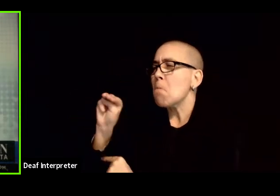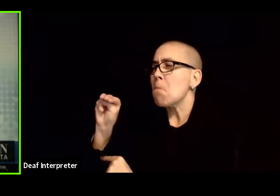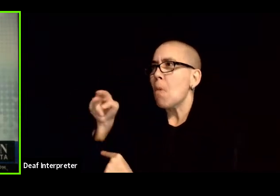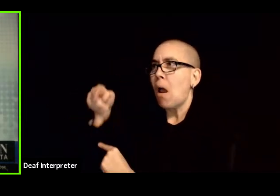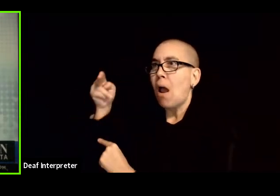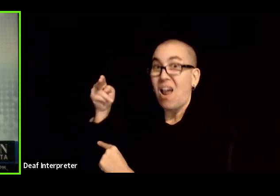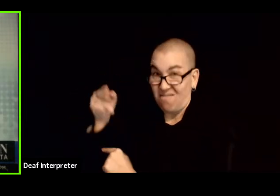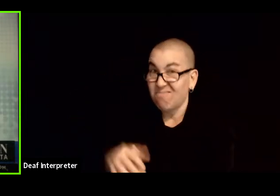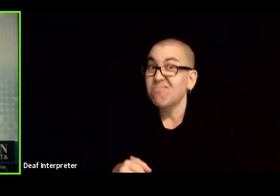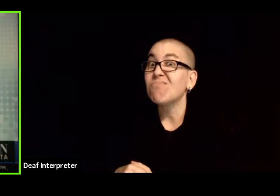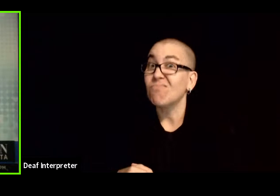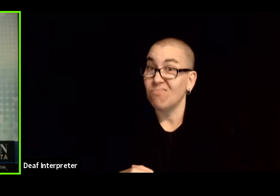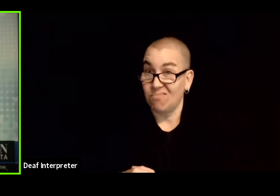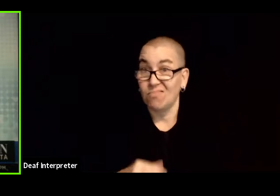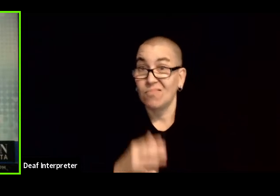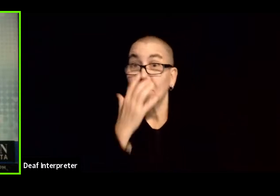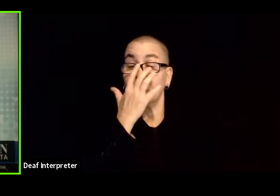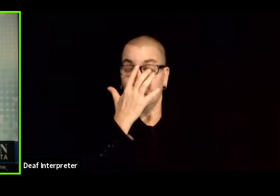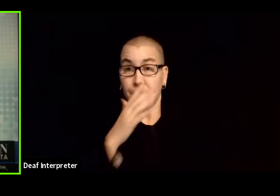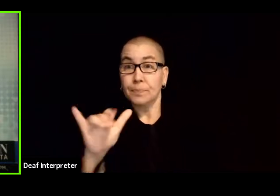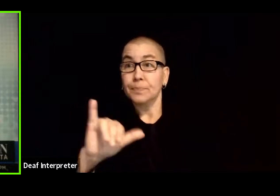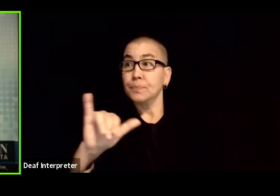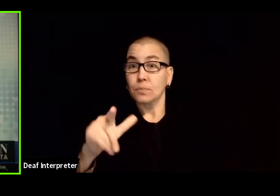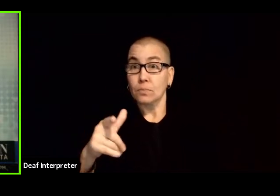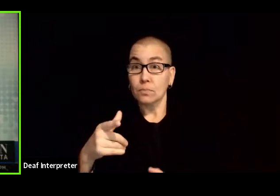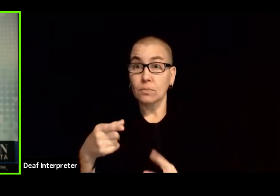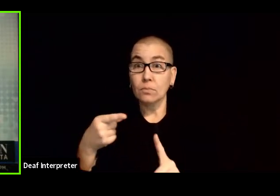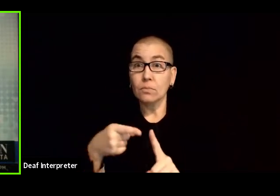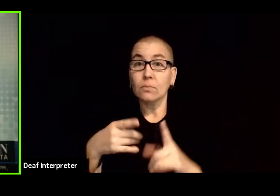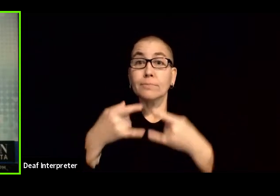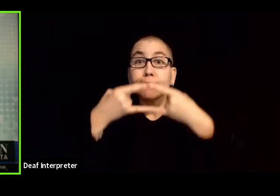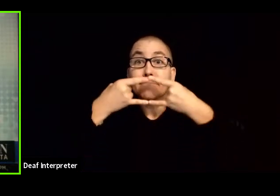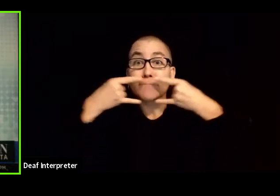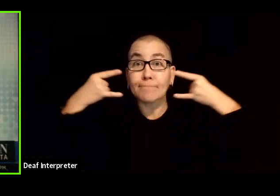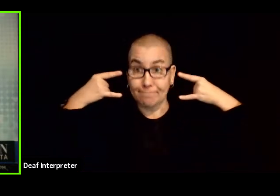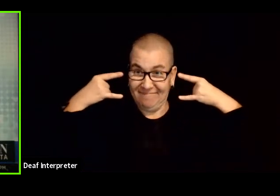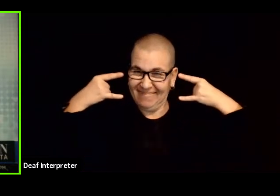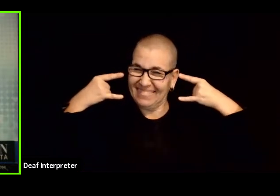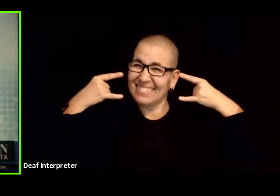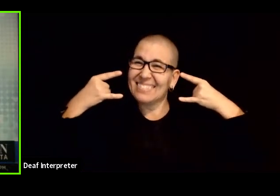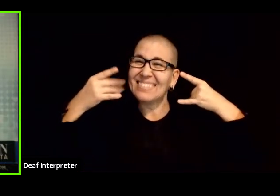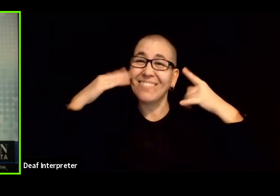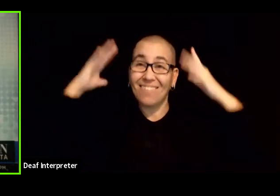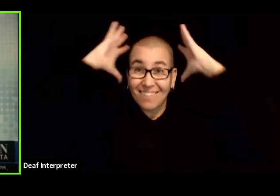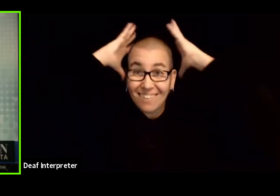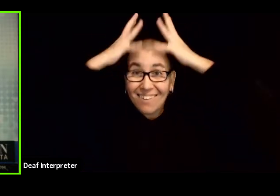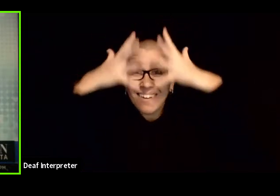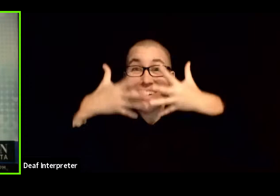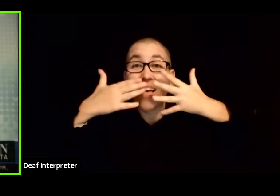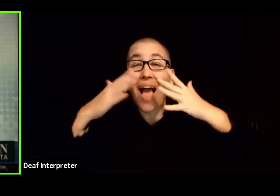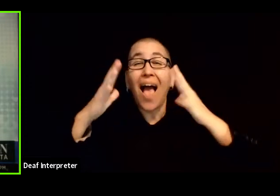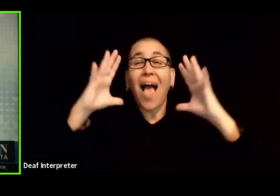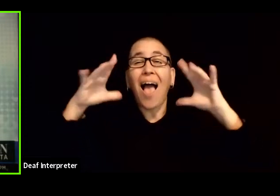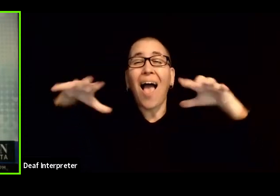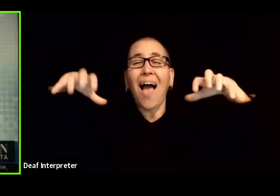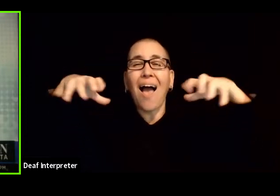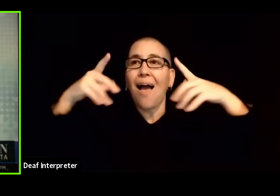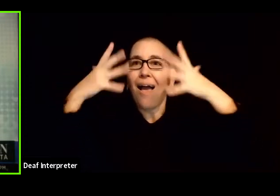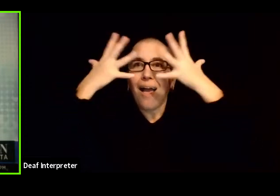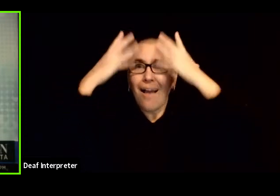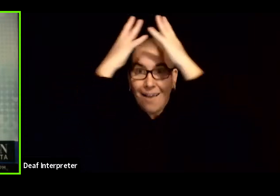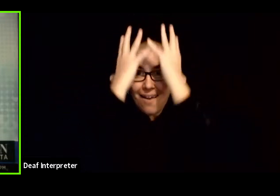you are masking to be, in your costume, keep in mind that you should be wearing a cloth mask, so